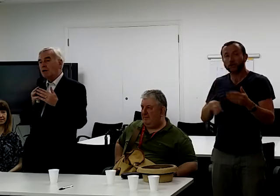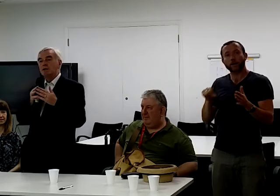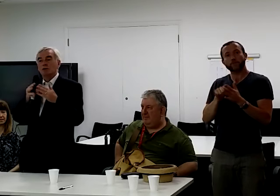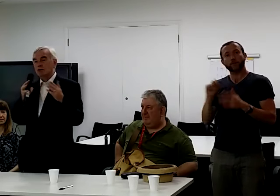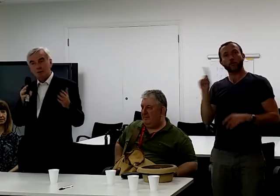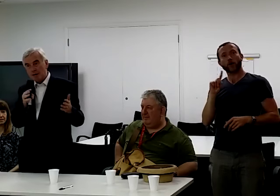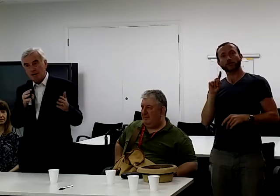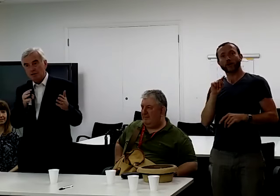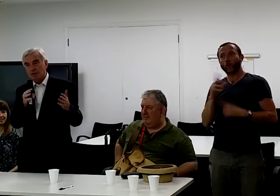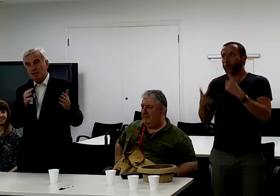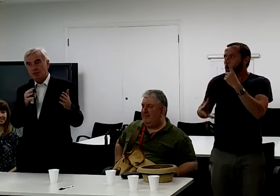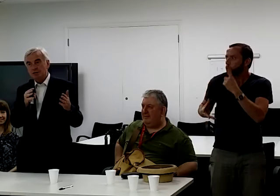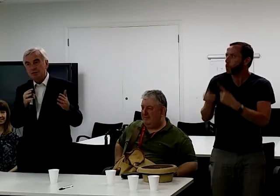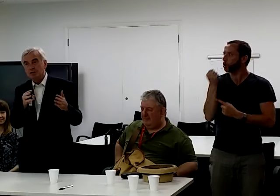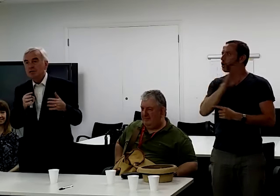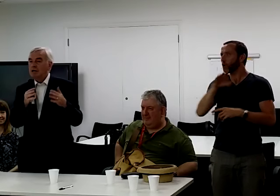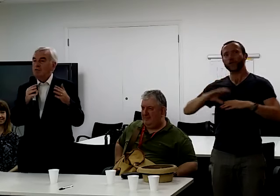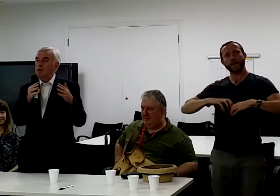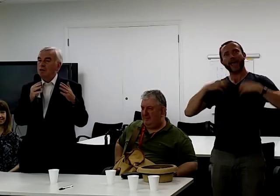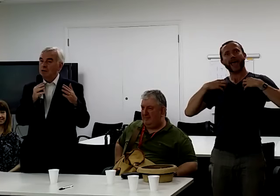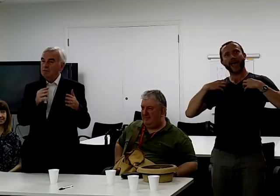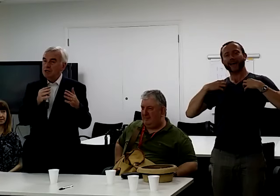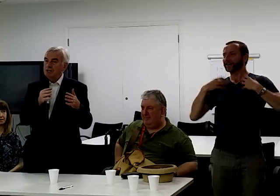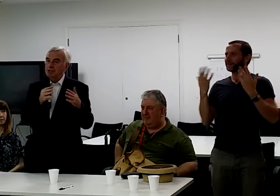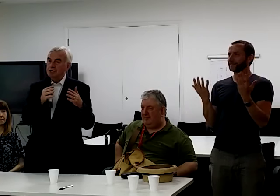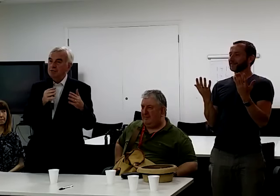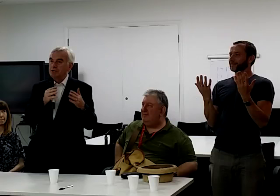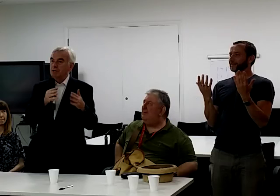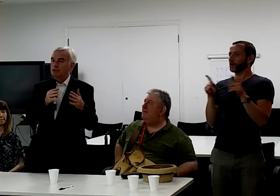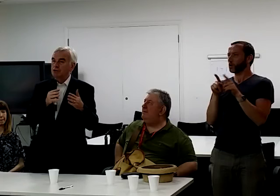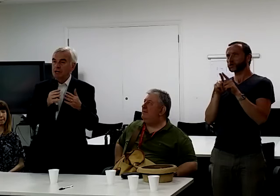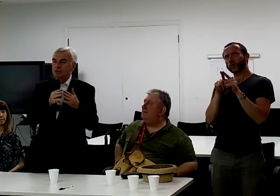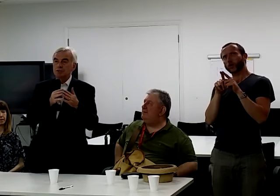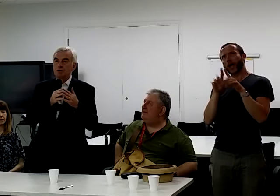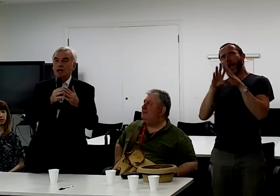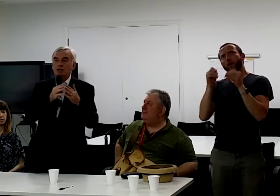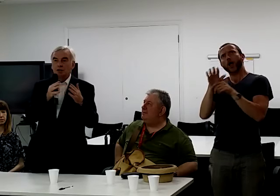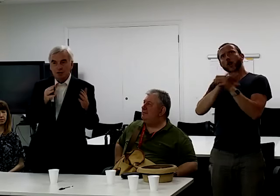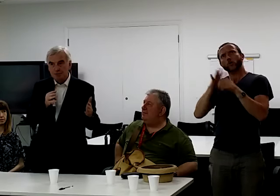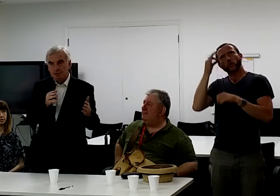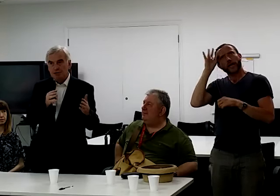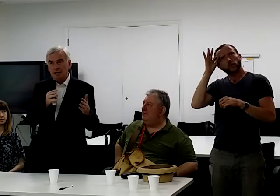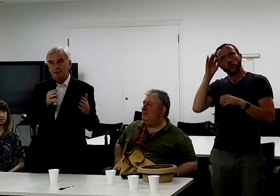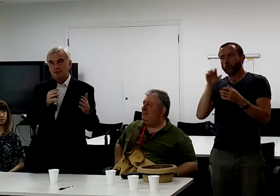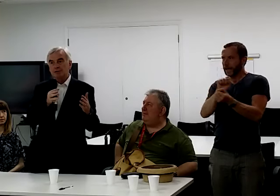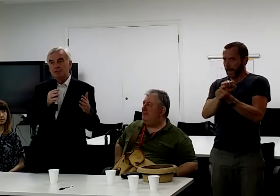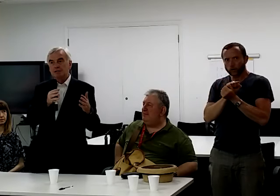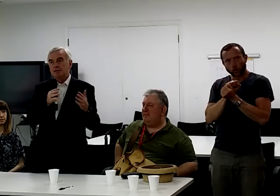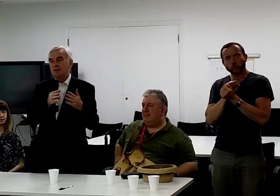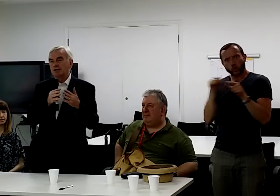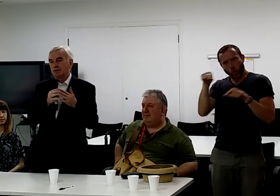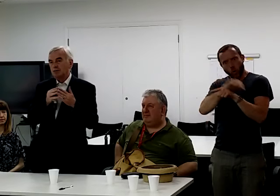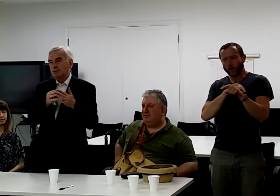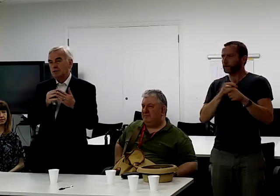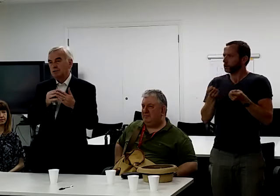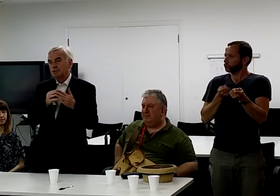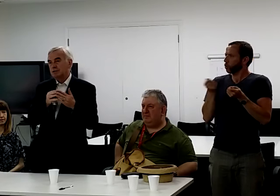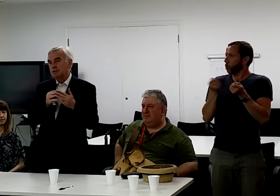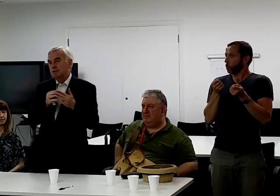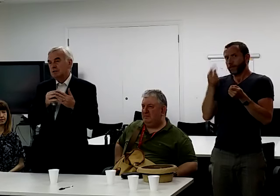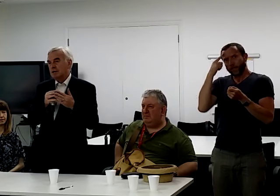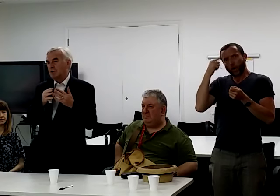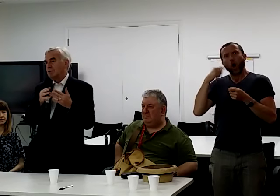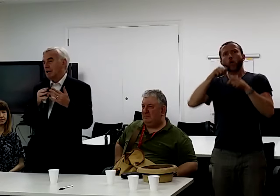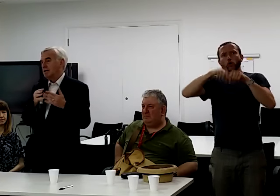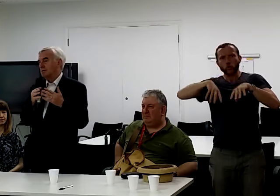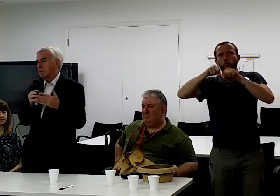is that we won all the mayoral elections, and we reached in terms of our local councils, we held on to all the councils that they thought we'd